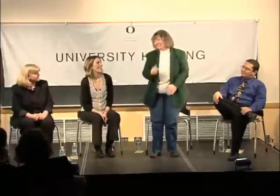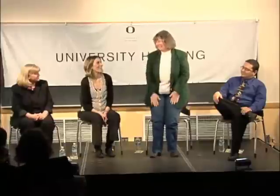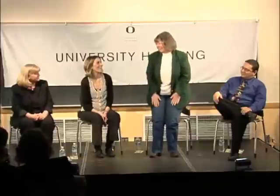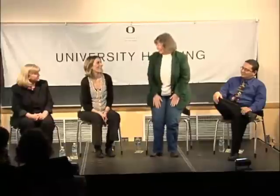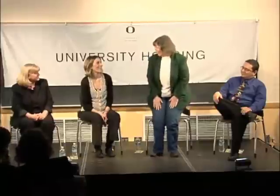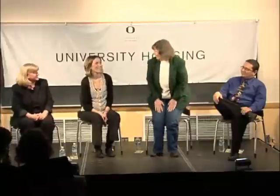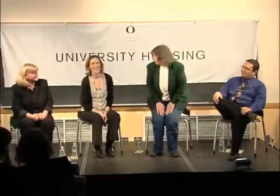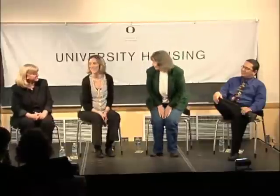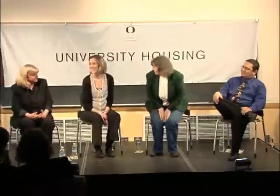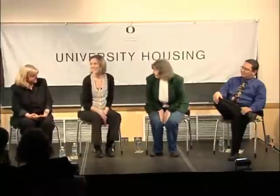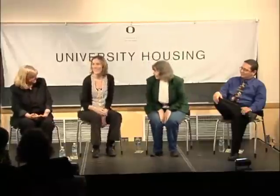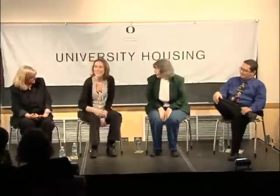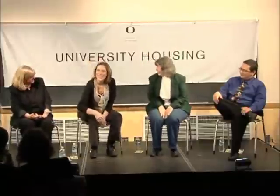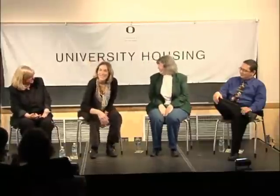And I was born deaf.